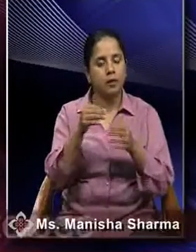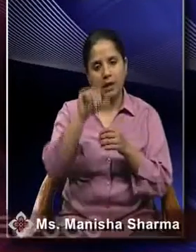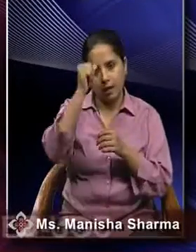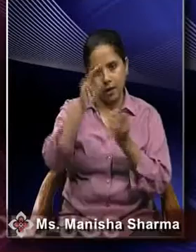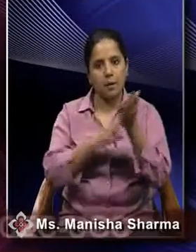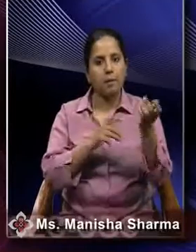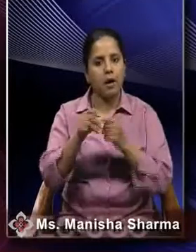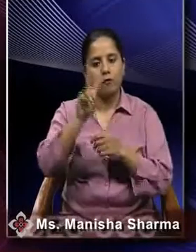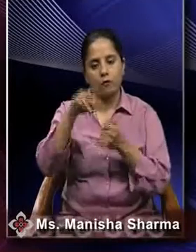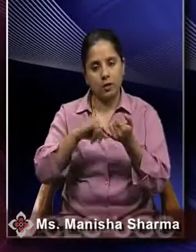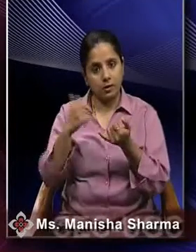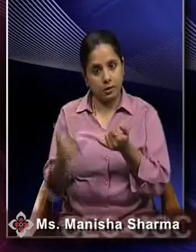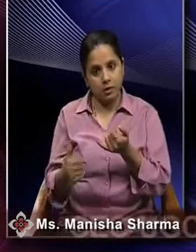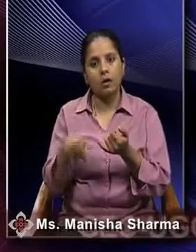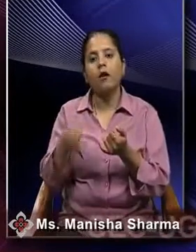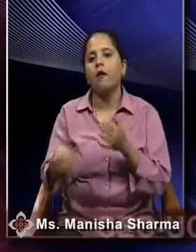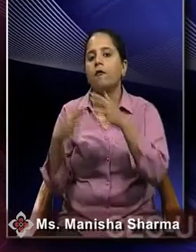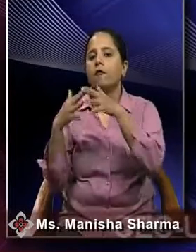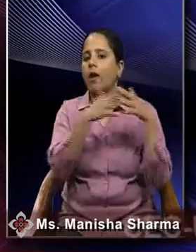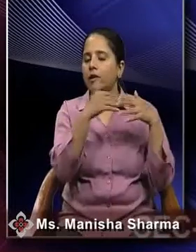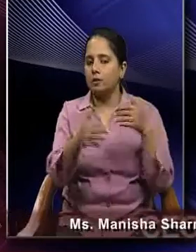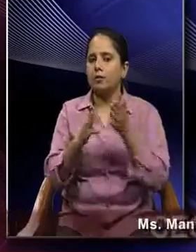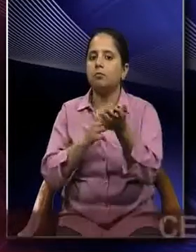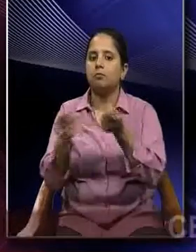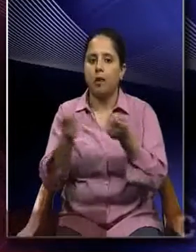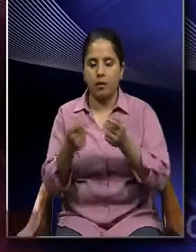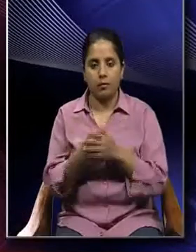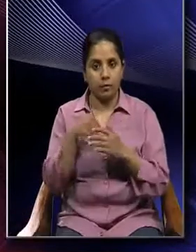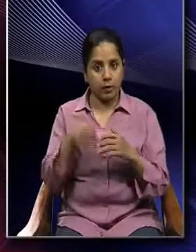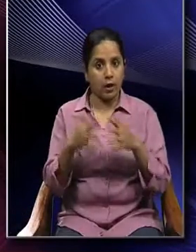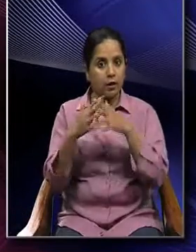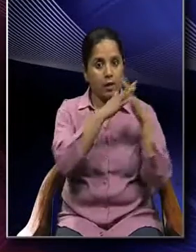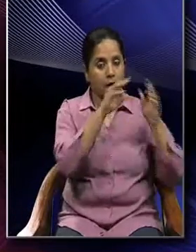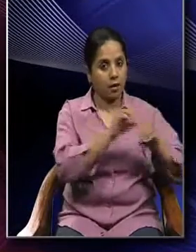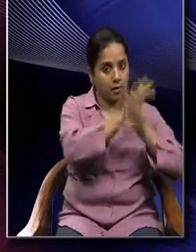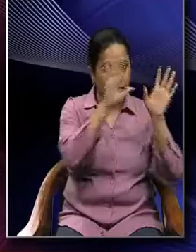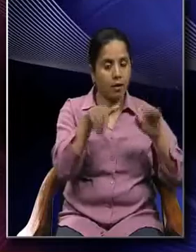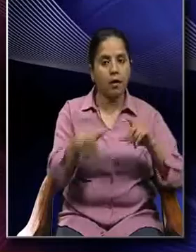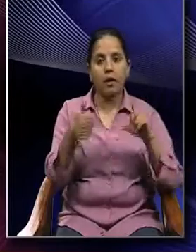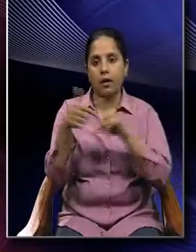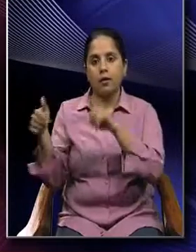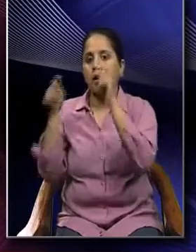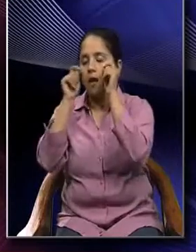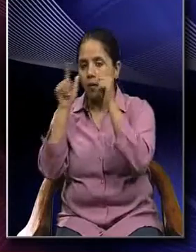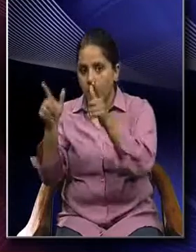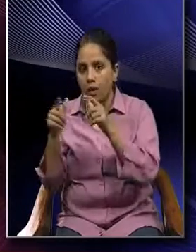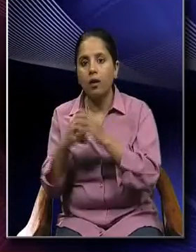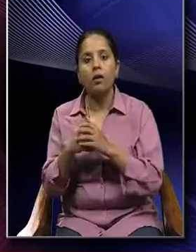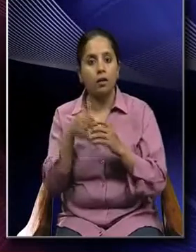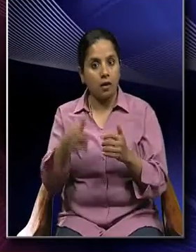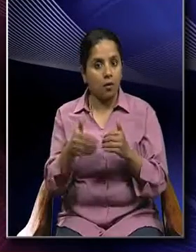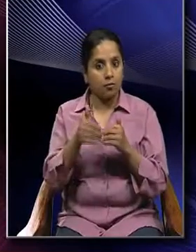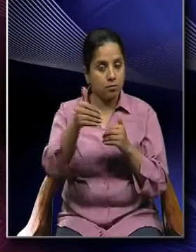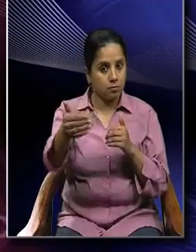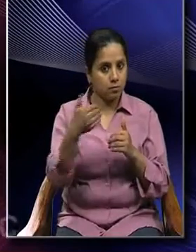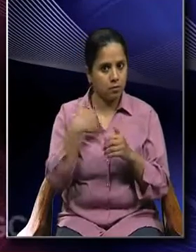management versus Western management, where we are talking about Western Enlightenment and Eastern Awakening. Before I proceed further,